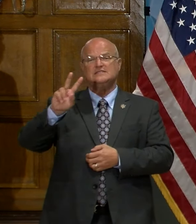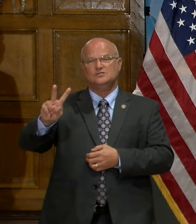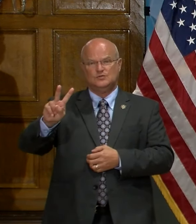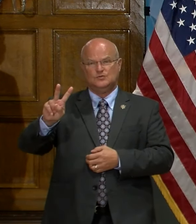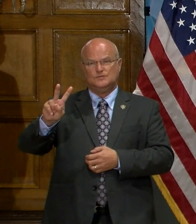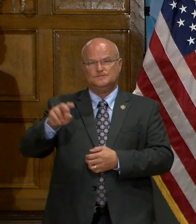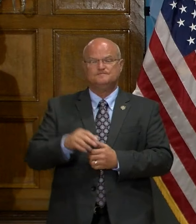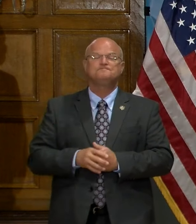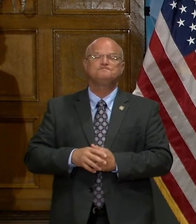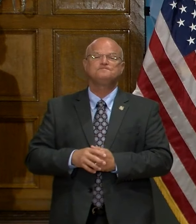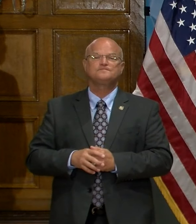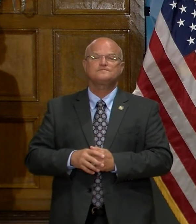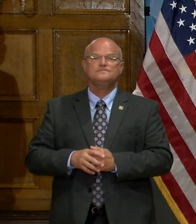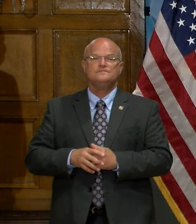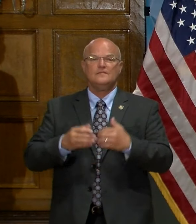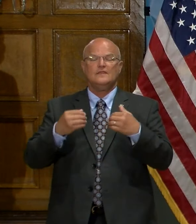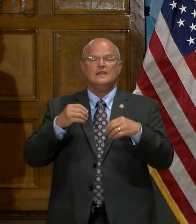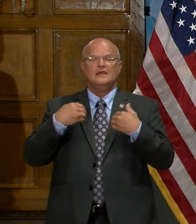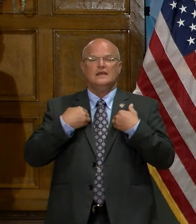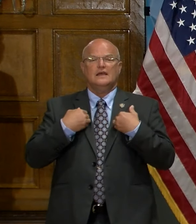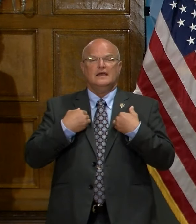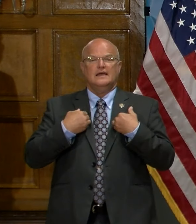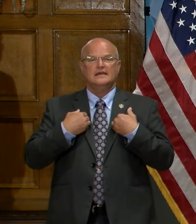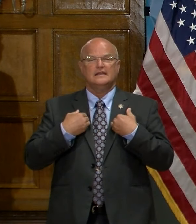362. We've had